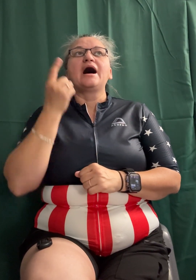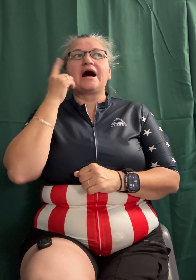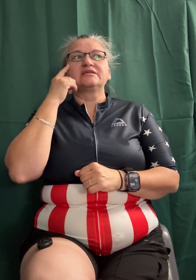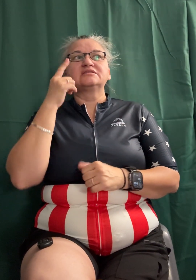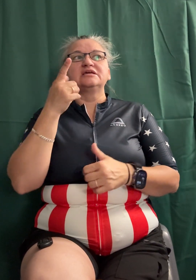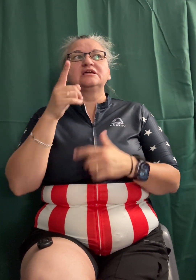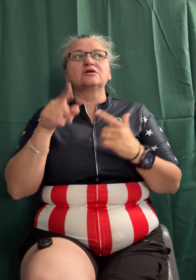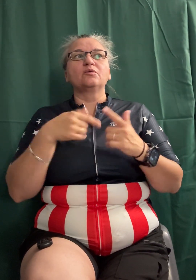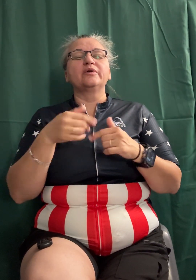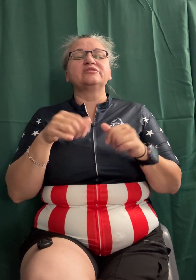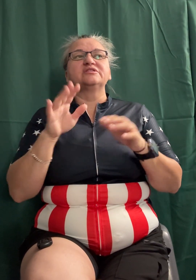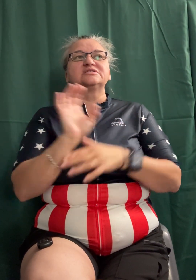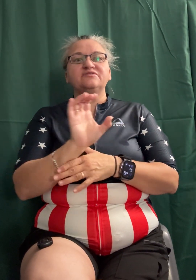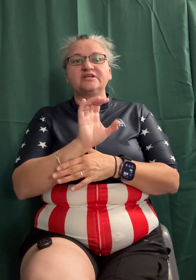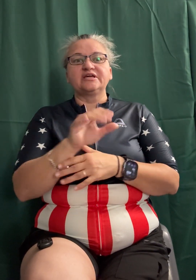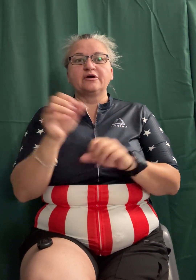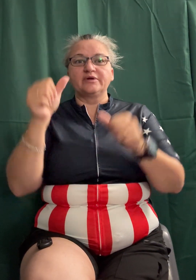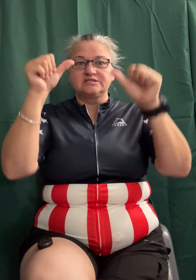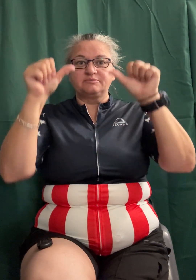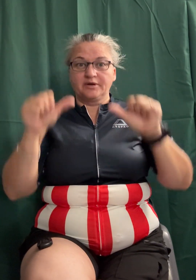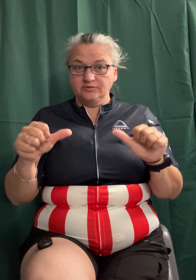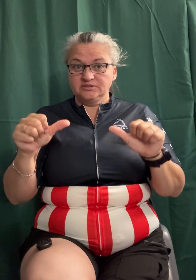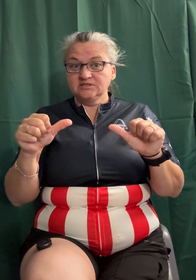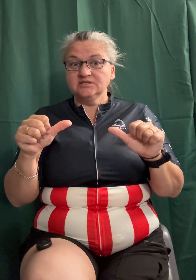I think when this video is posted,